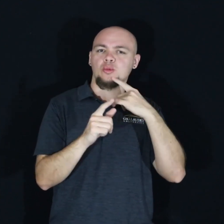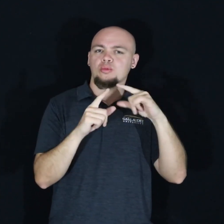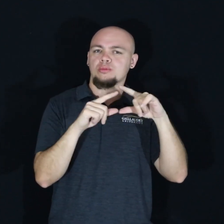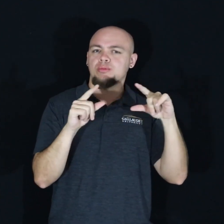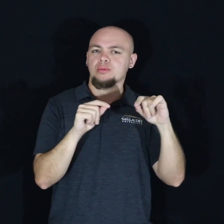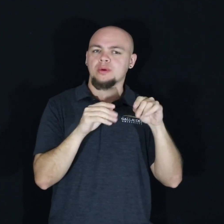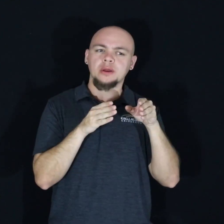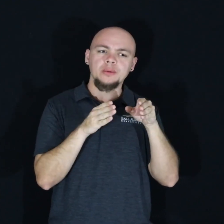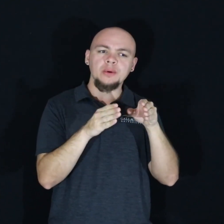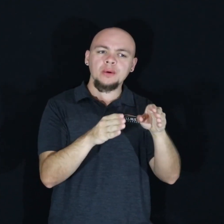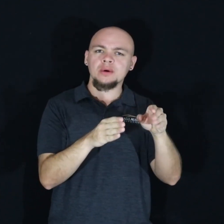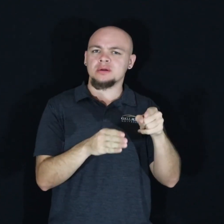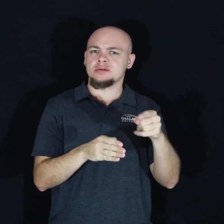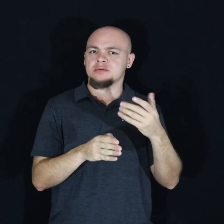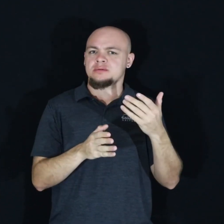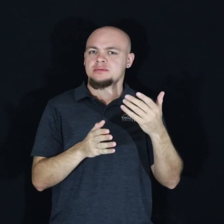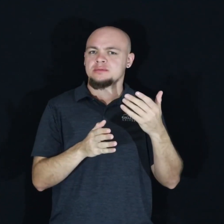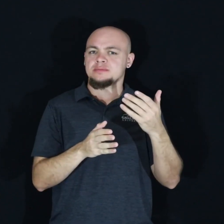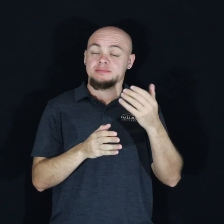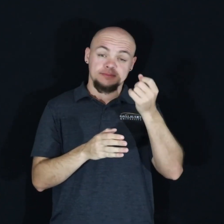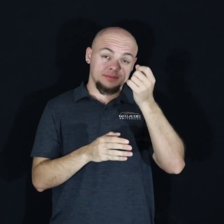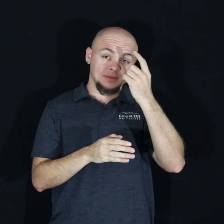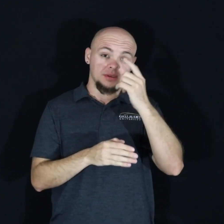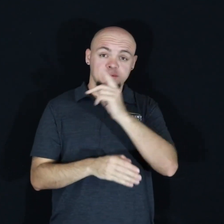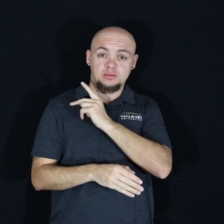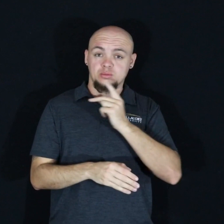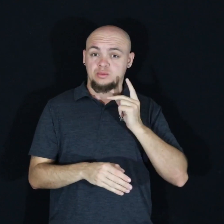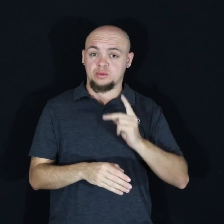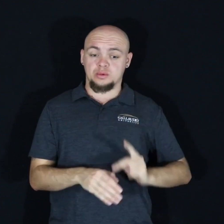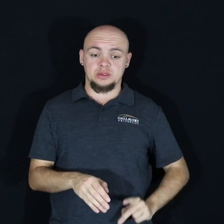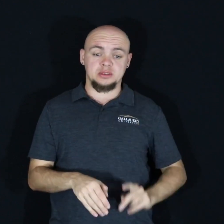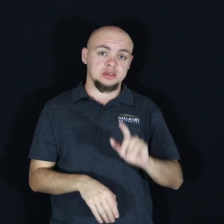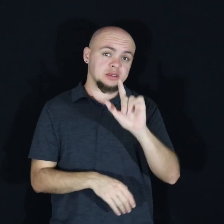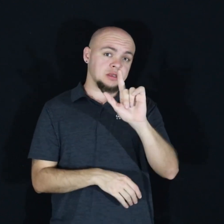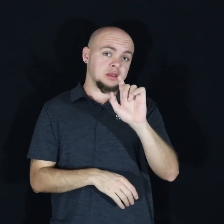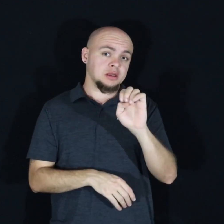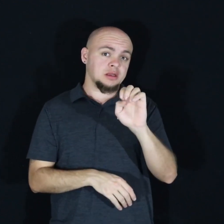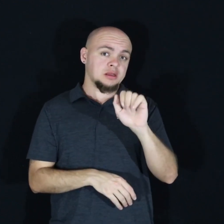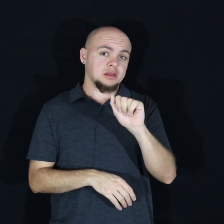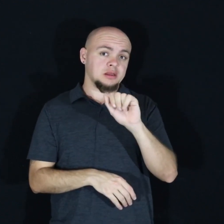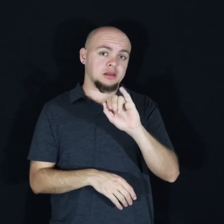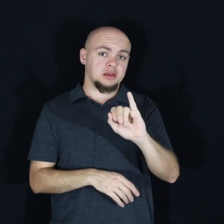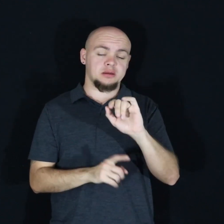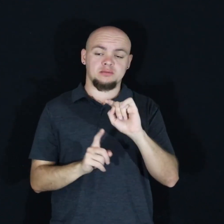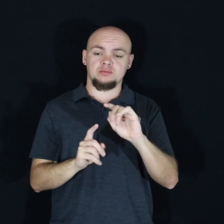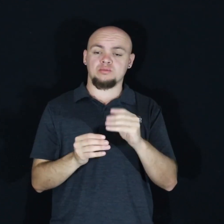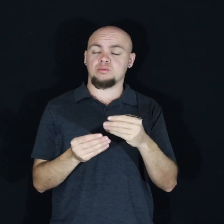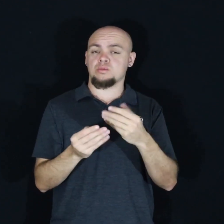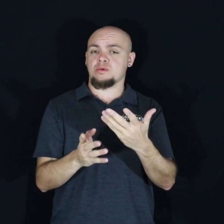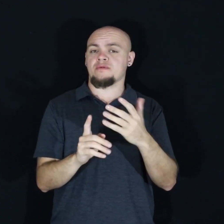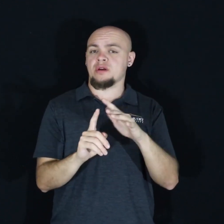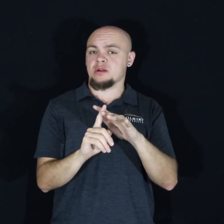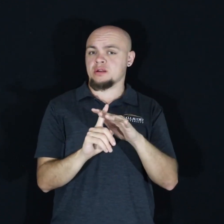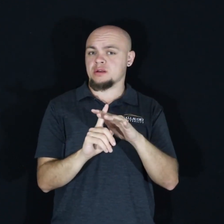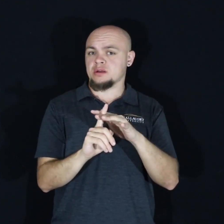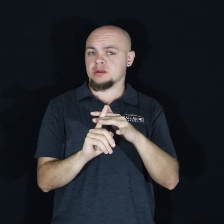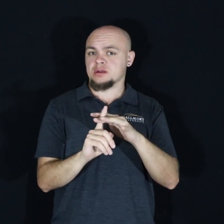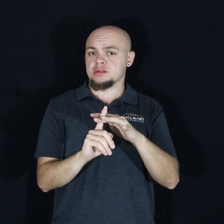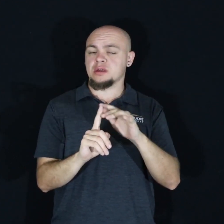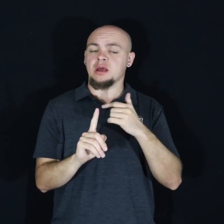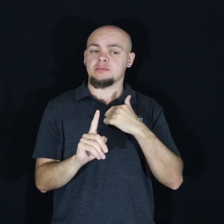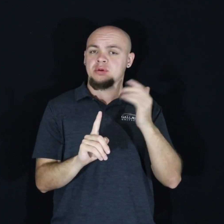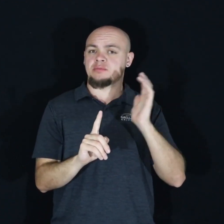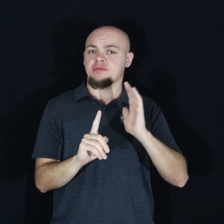that Princess Leia did not provide the adequate context that I could have